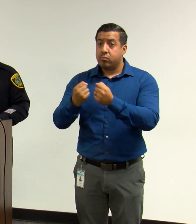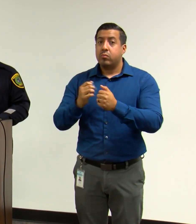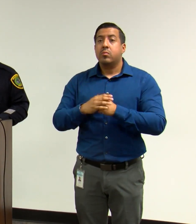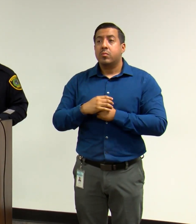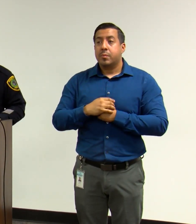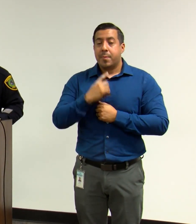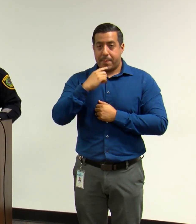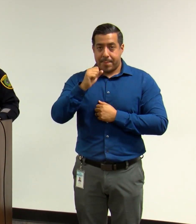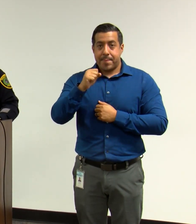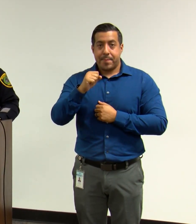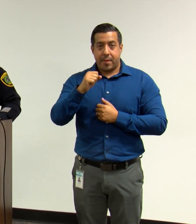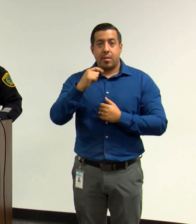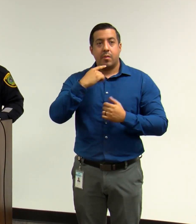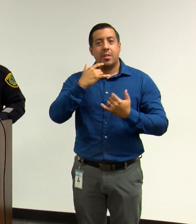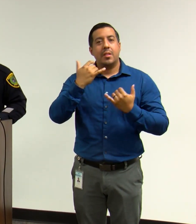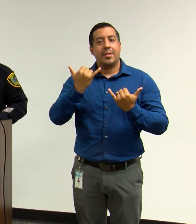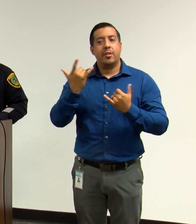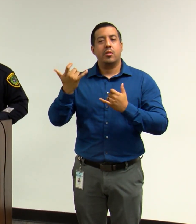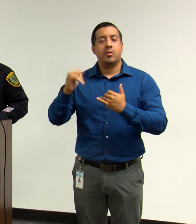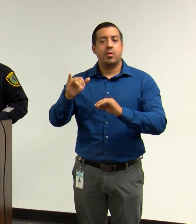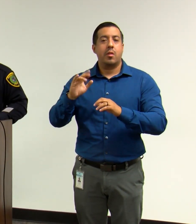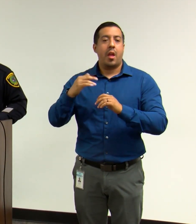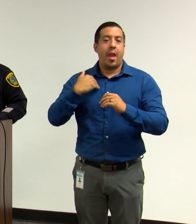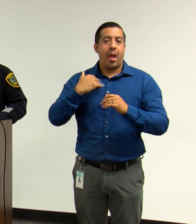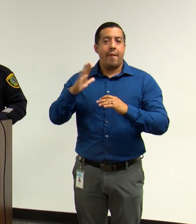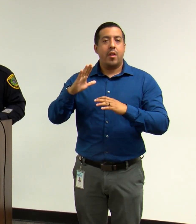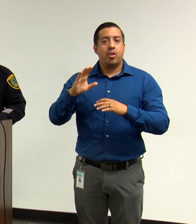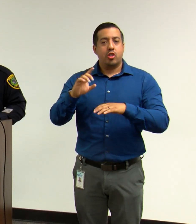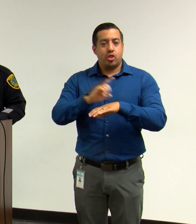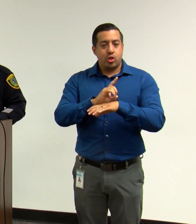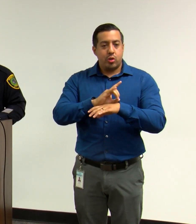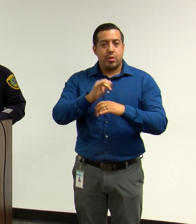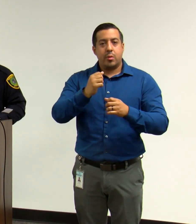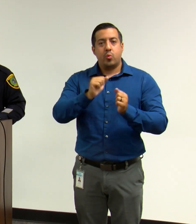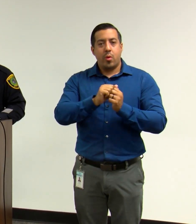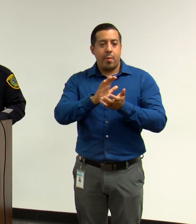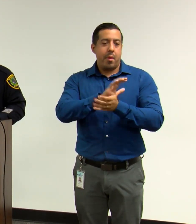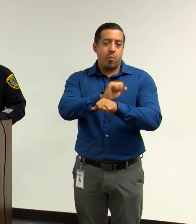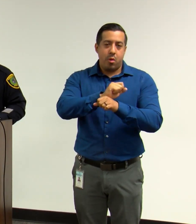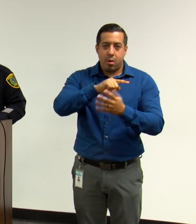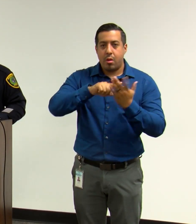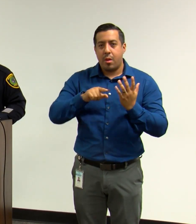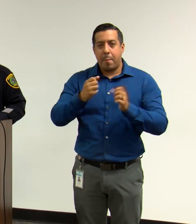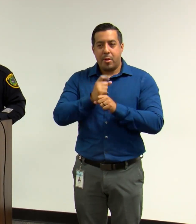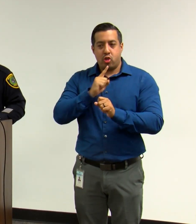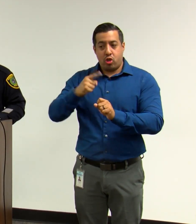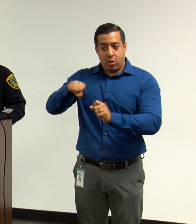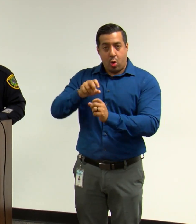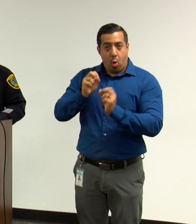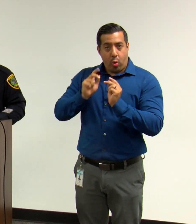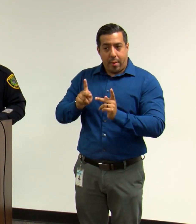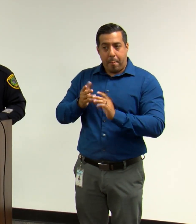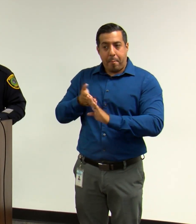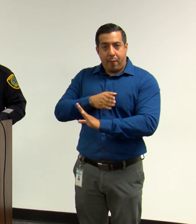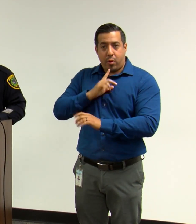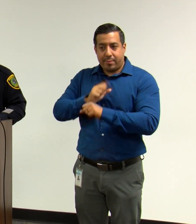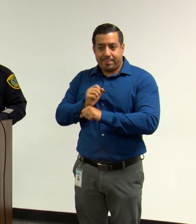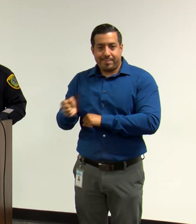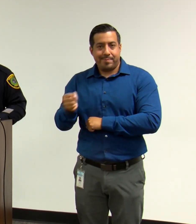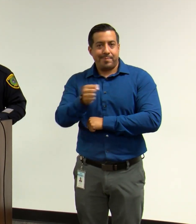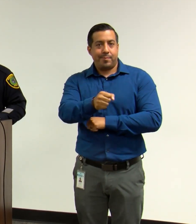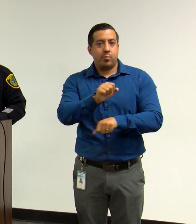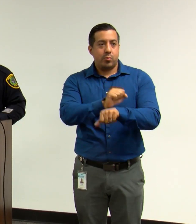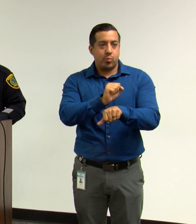They're still on administrative duty. We want to make sure that everything is okay with them before we put them back on the